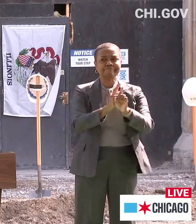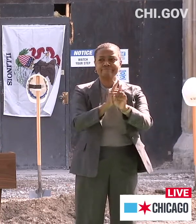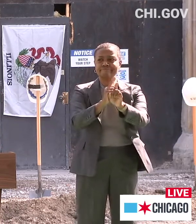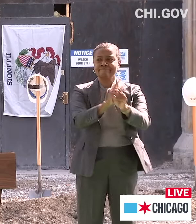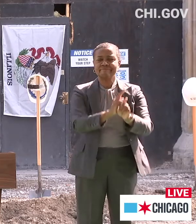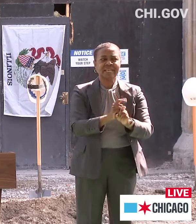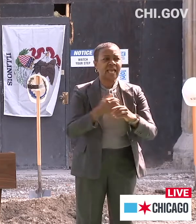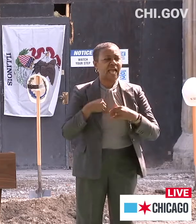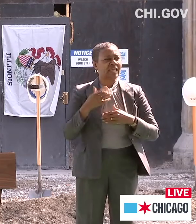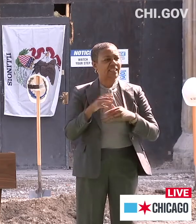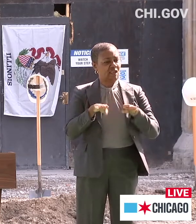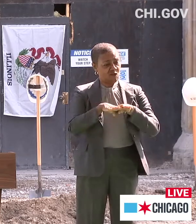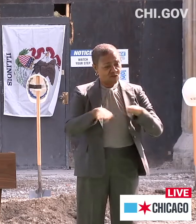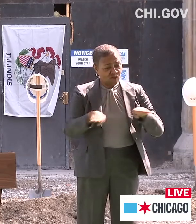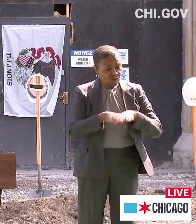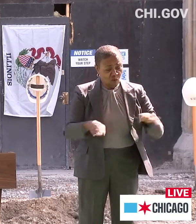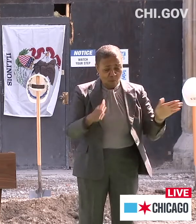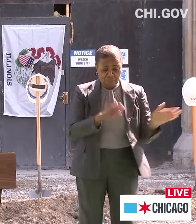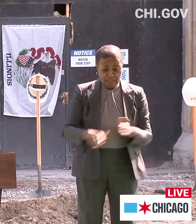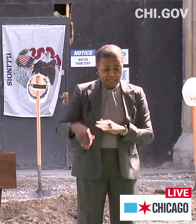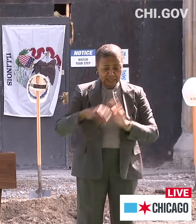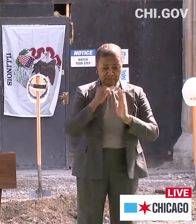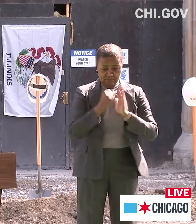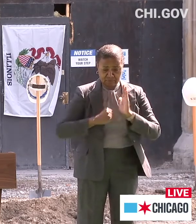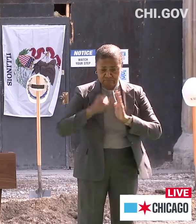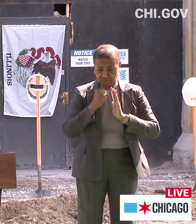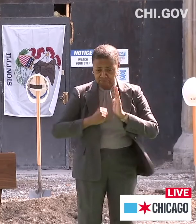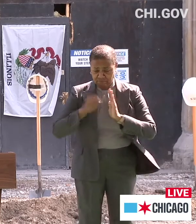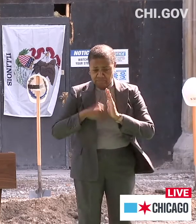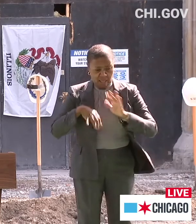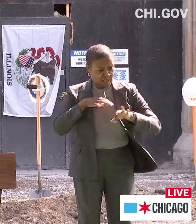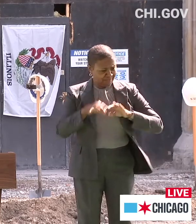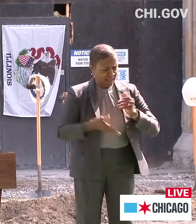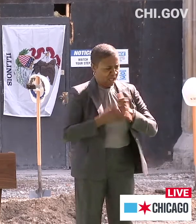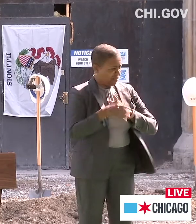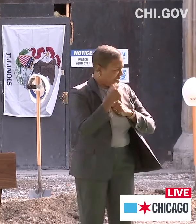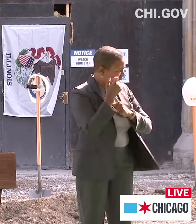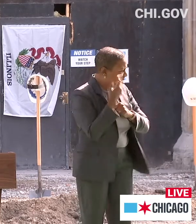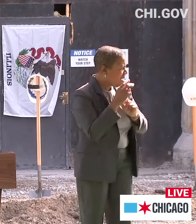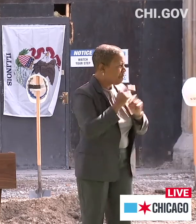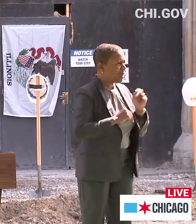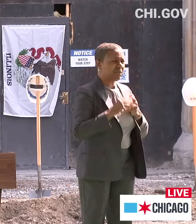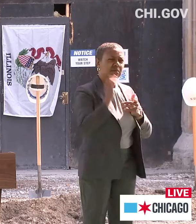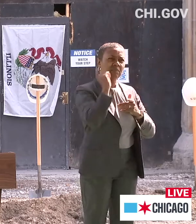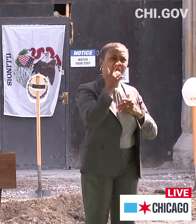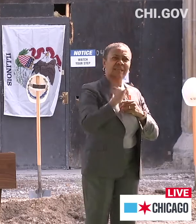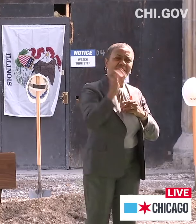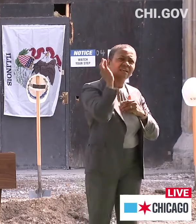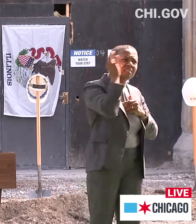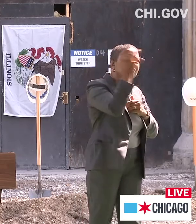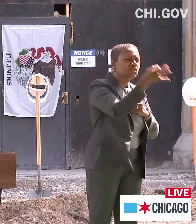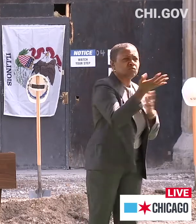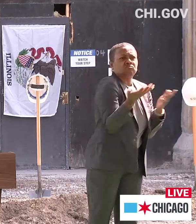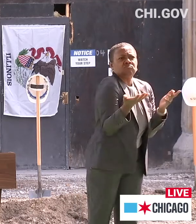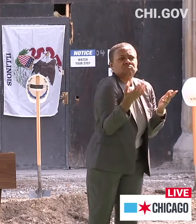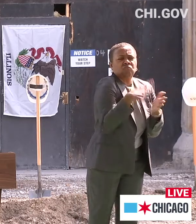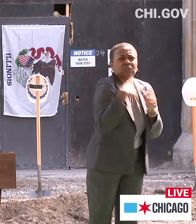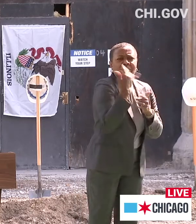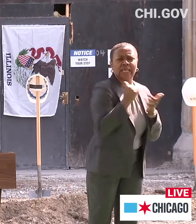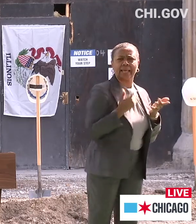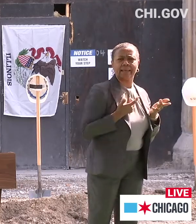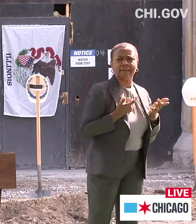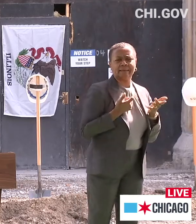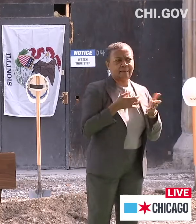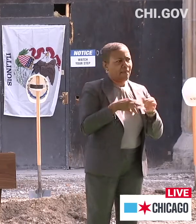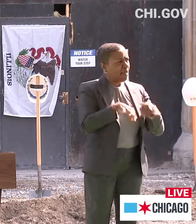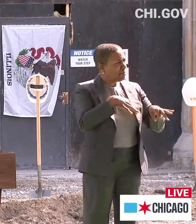had their floor plans, and they were trying to explain to me and help me understand what this building was going to look like when the renovation was complete.